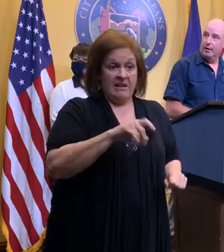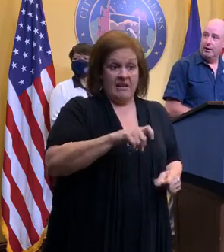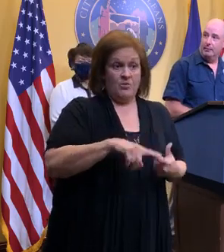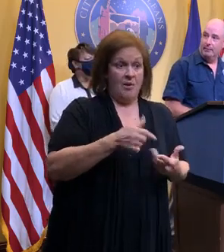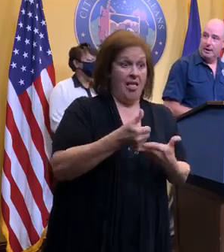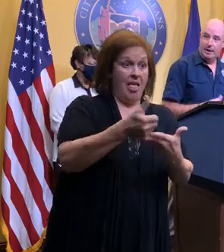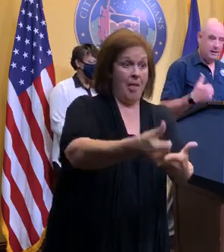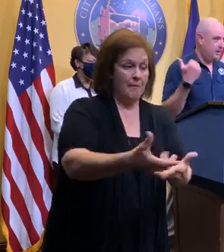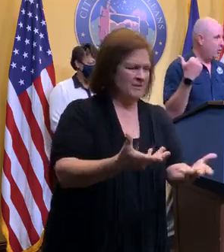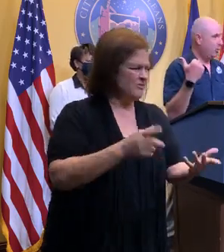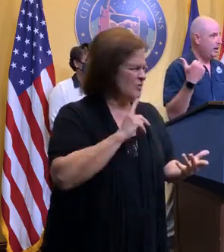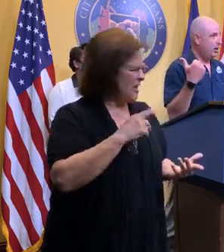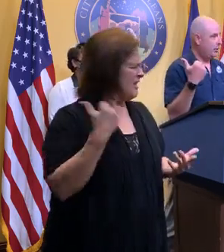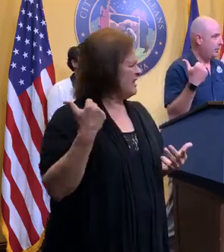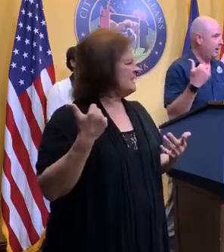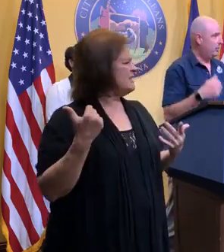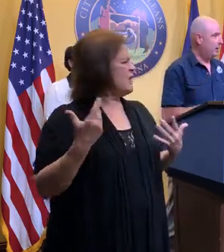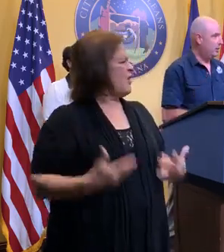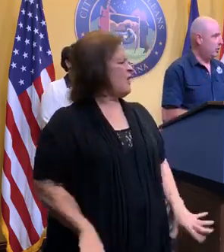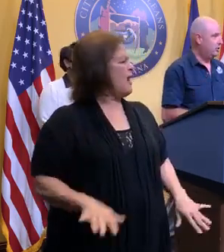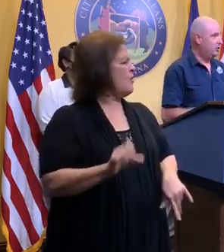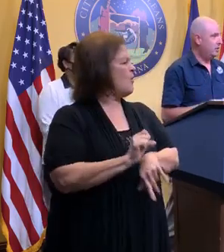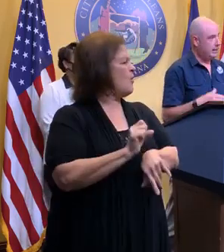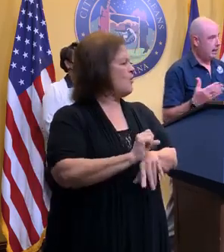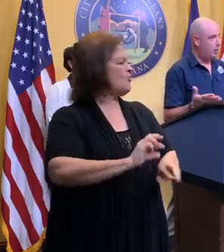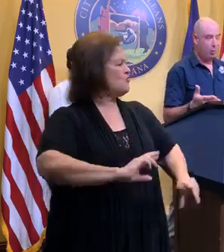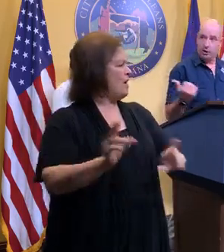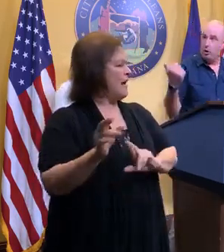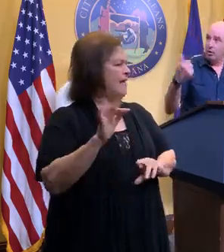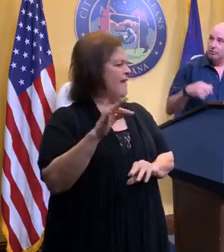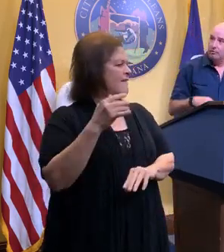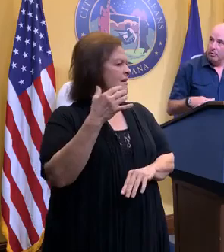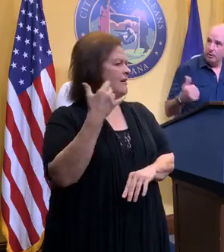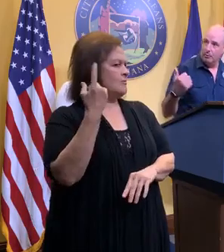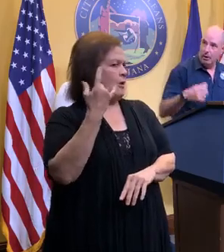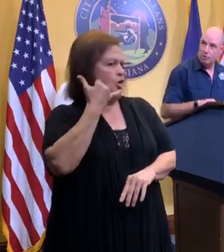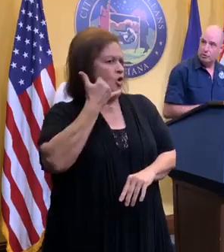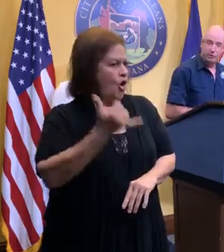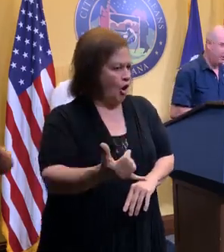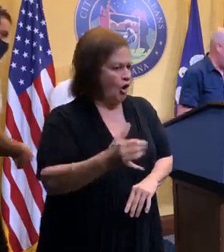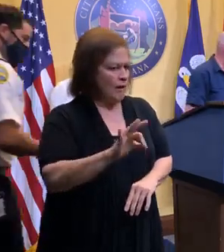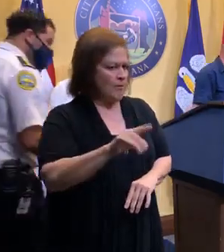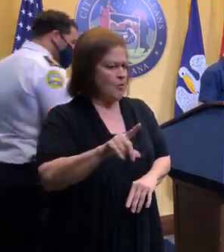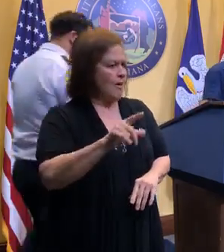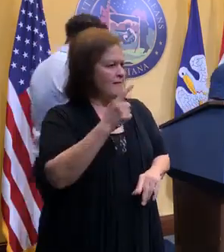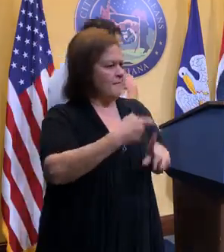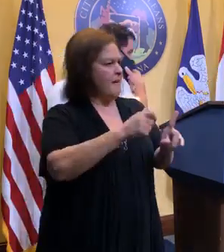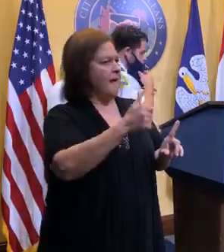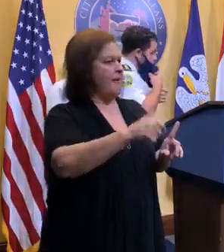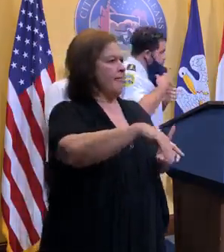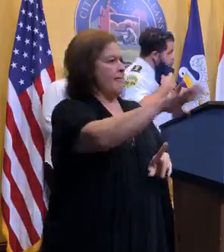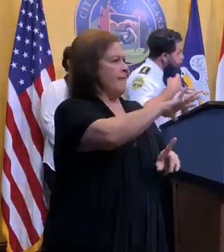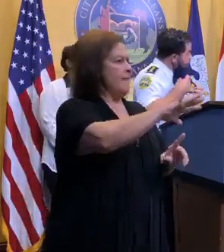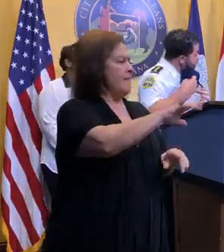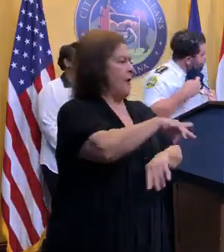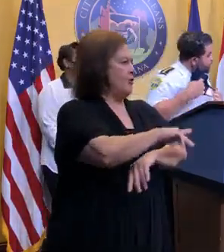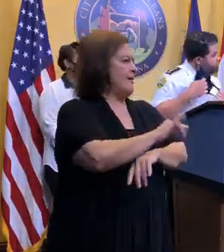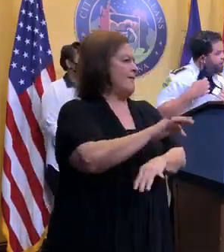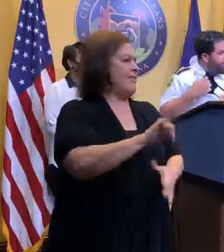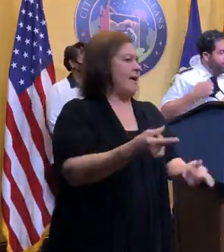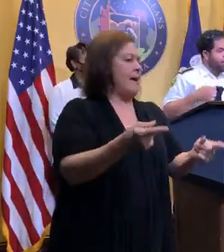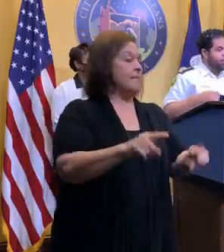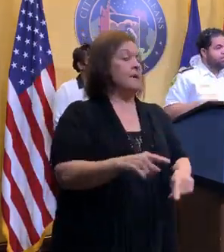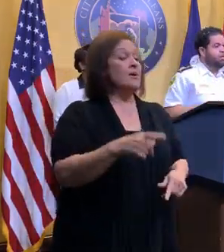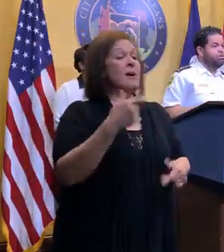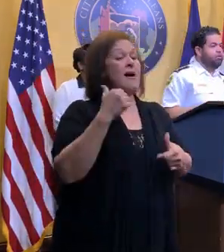about, he's already on the ground, ready to go to take 911 calls from other parishes if that happens. So for